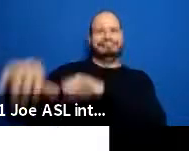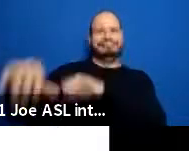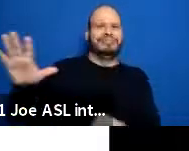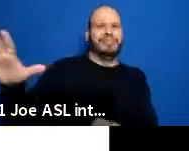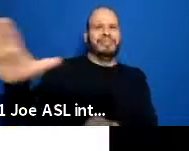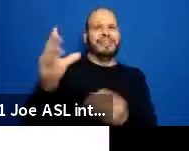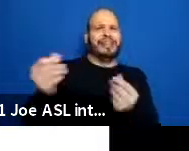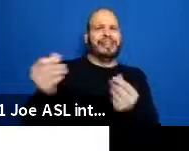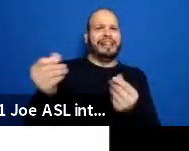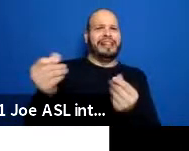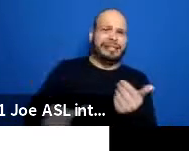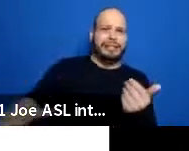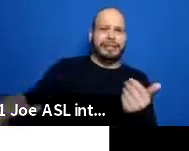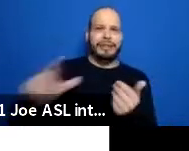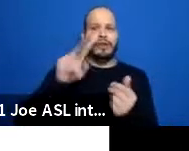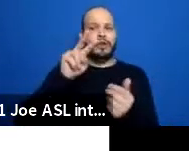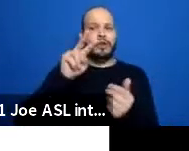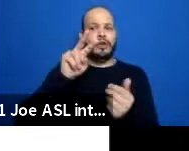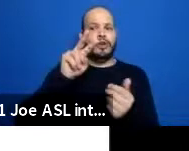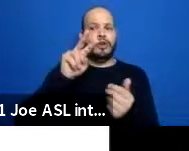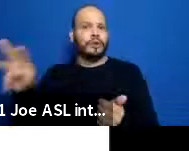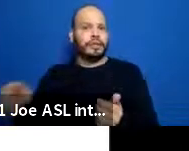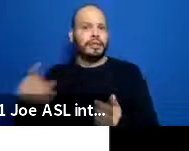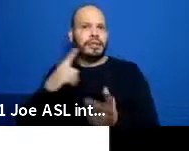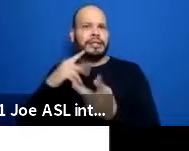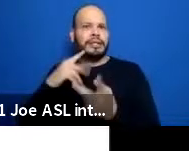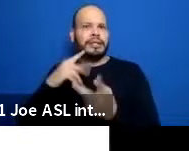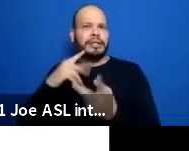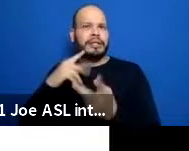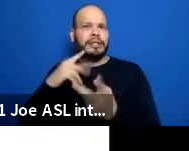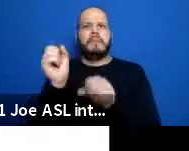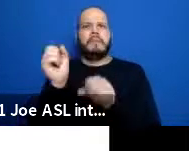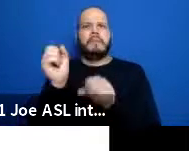chat, and I will spell it out now.